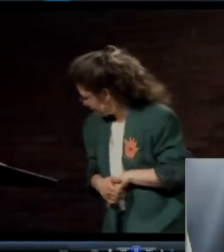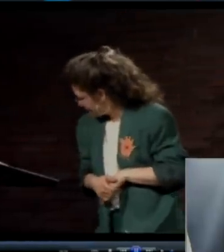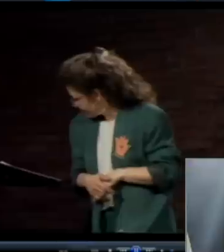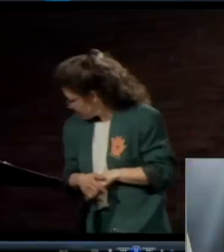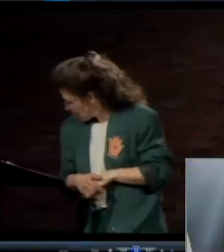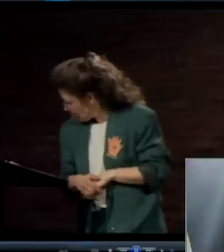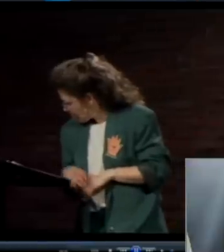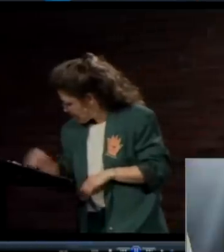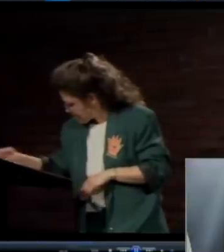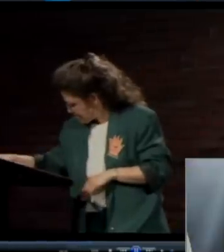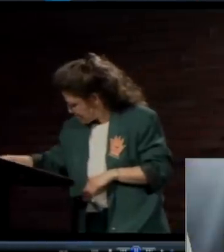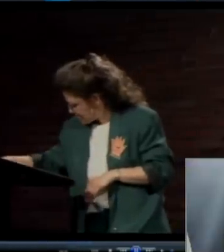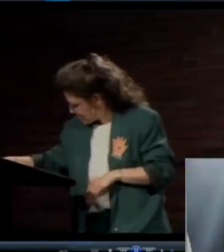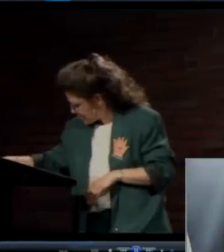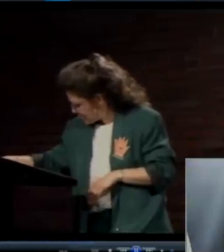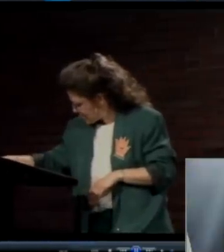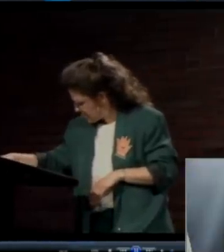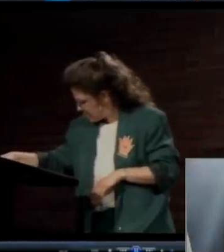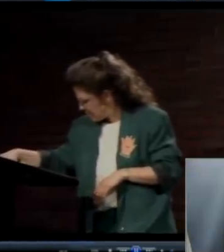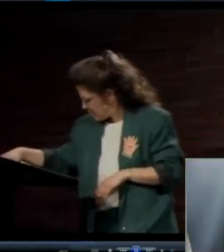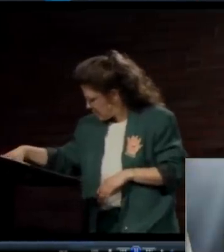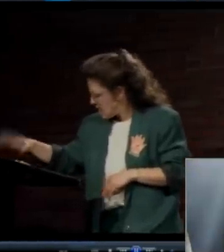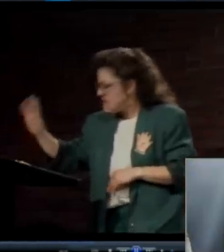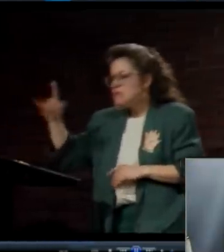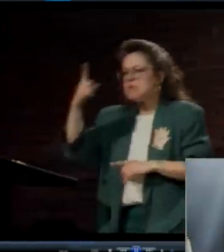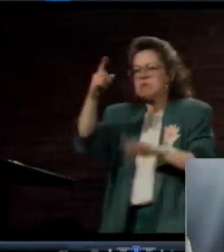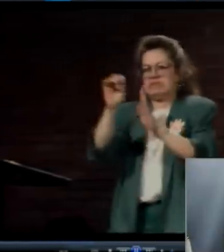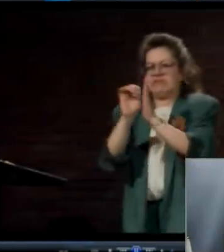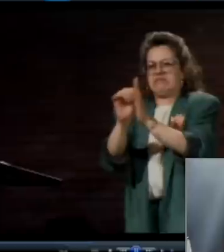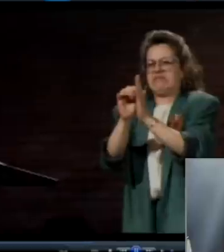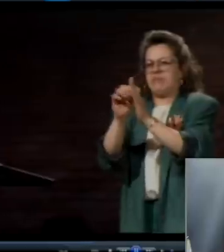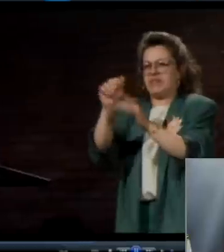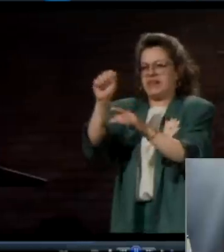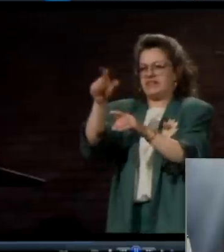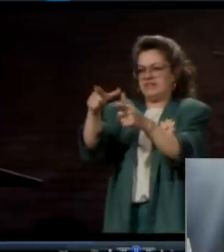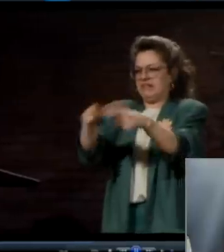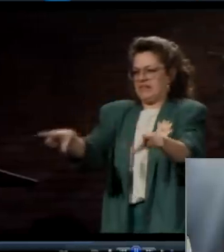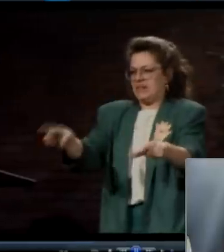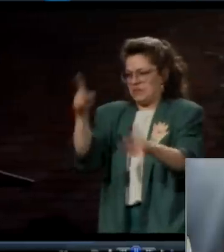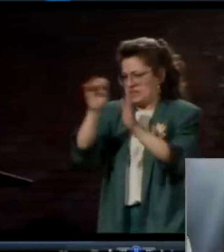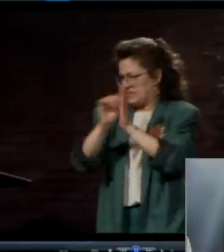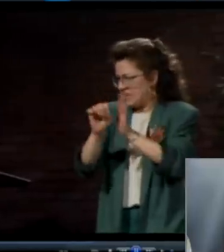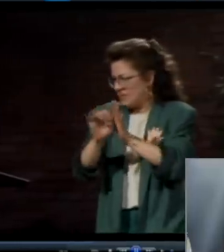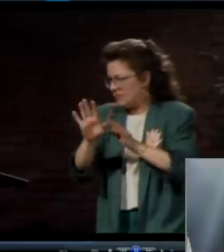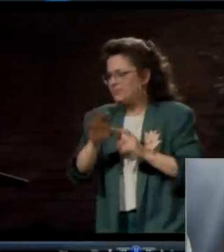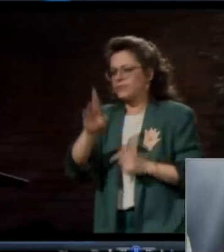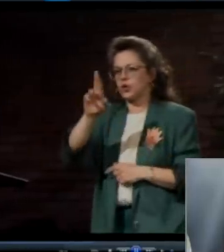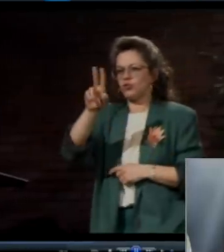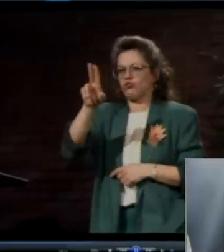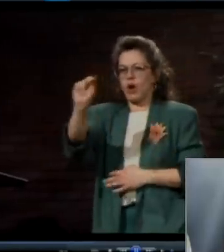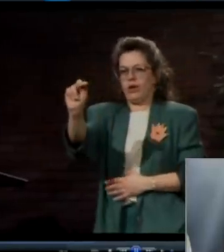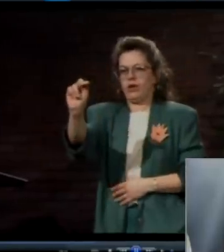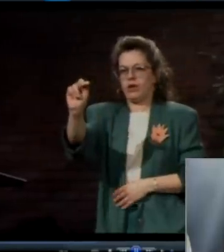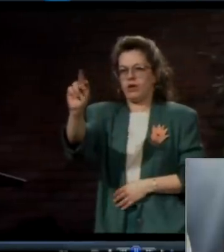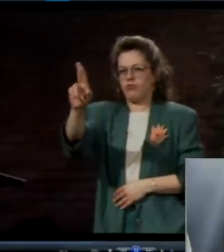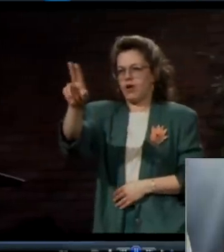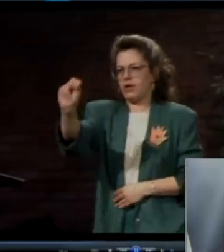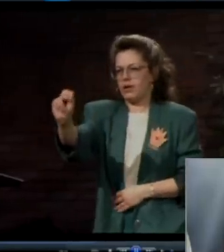if you're voice interpreting, you can't just start speaking as soon as you hear them signing. You have to wait and get a clear picture of what they're saying. For